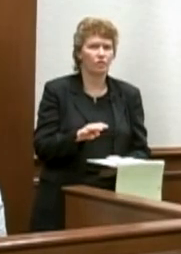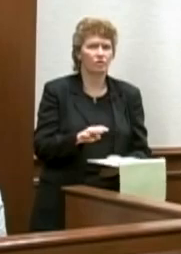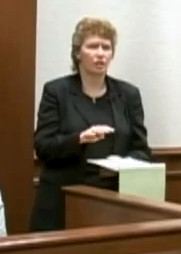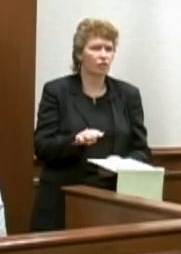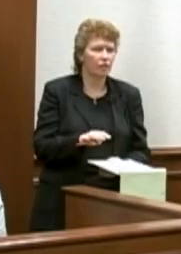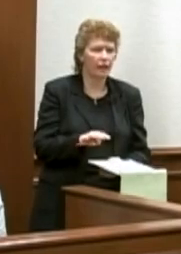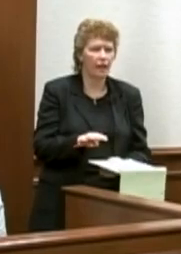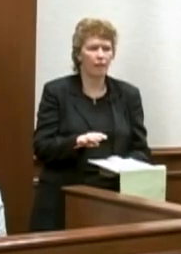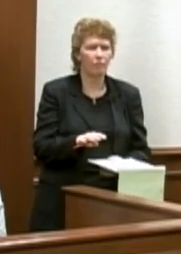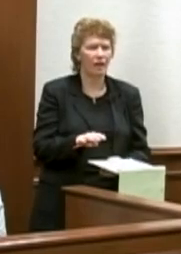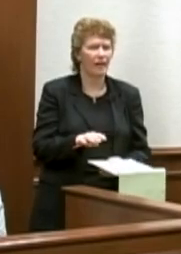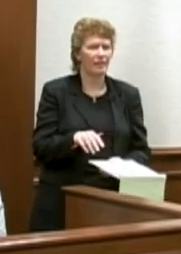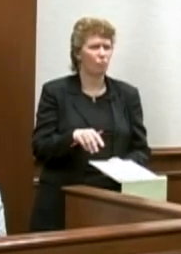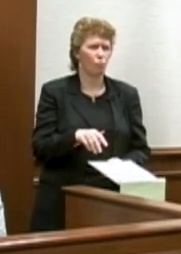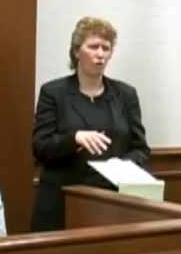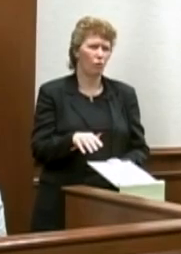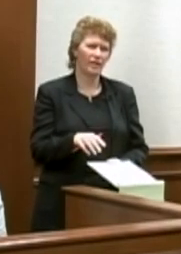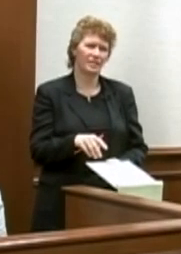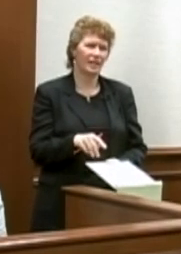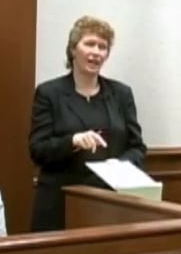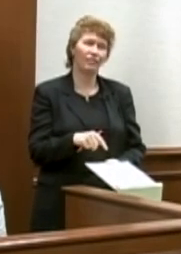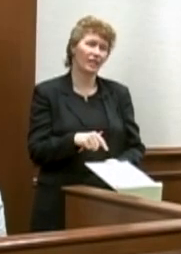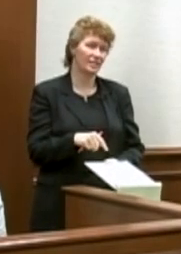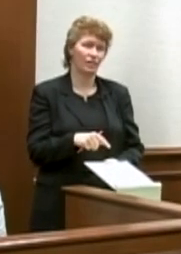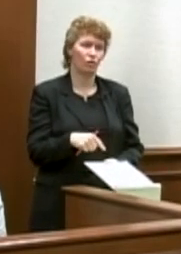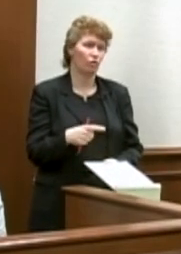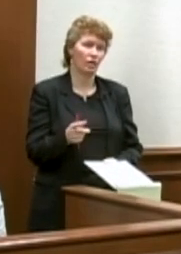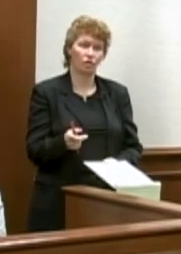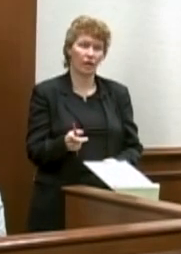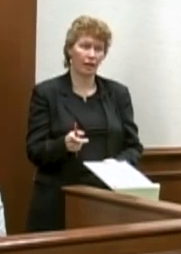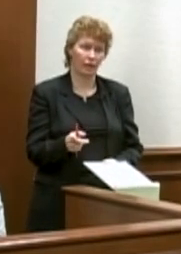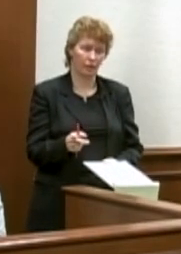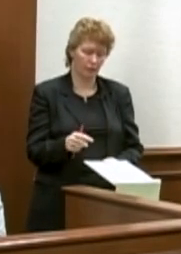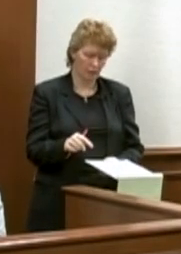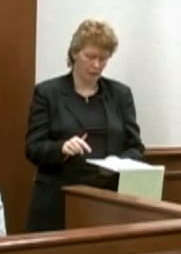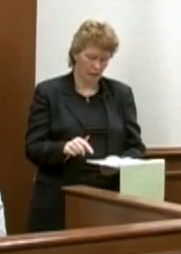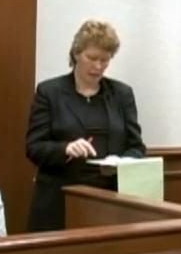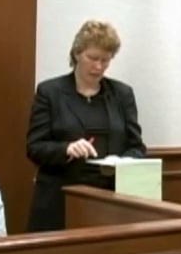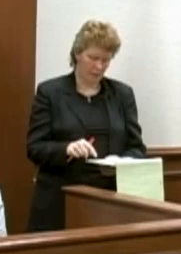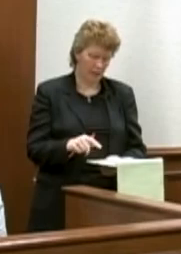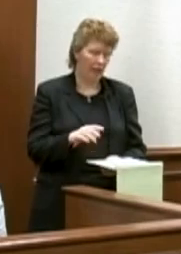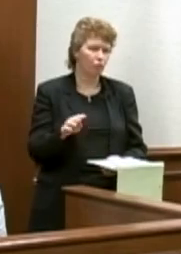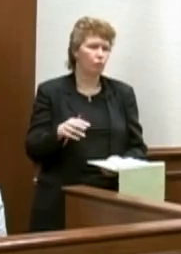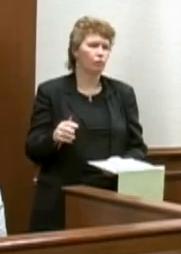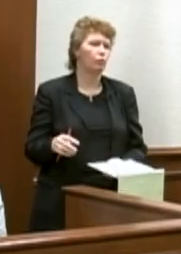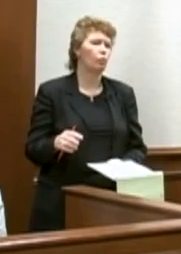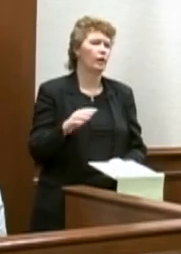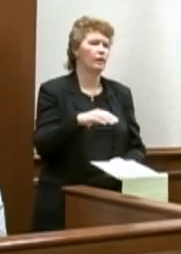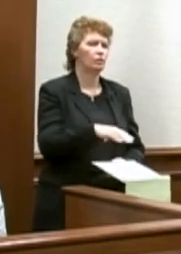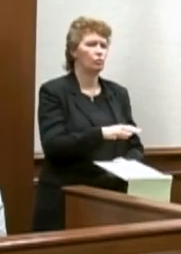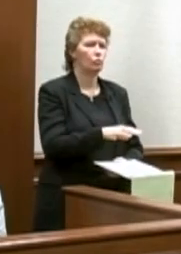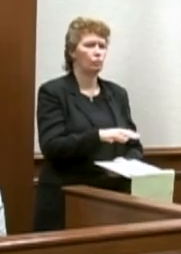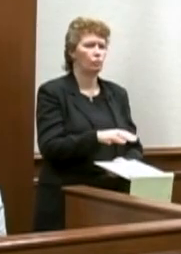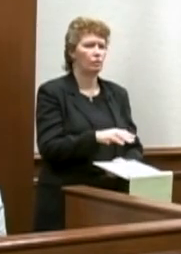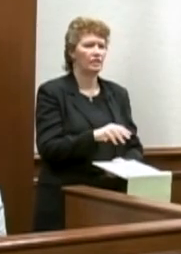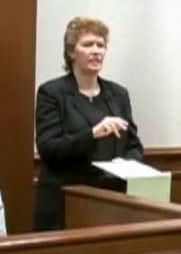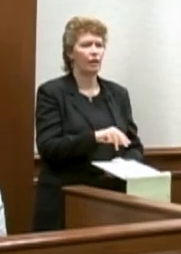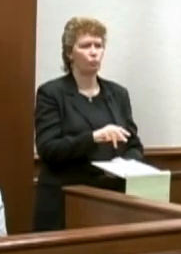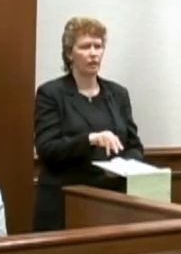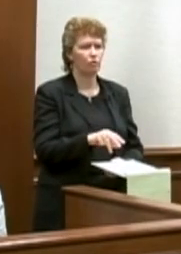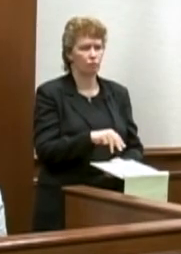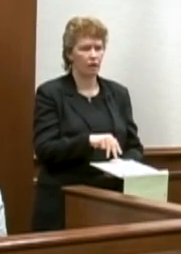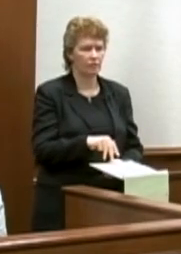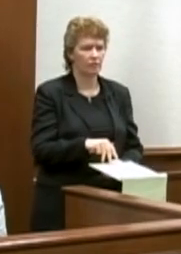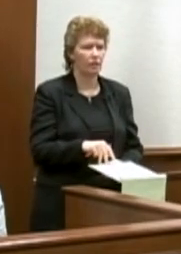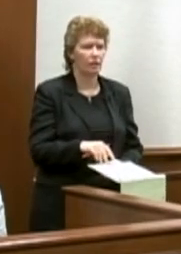she was touching him in ways that I've not seen her touch Kelly. And then afterwards, we went to the